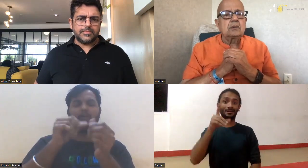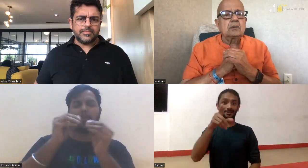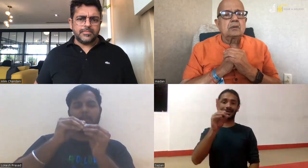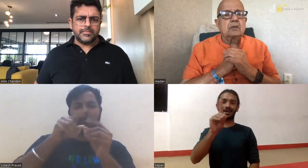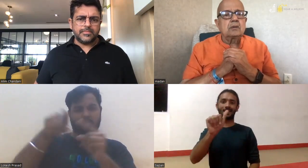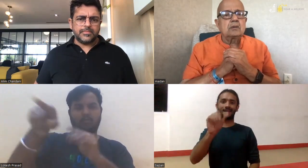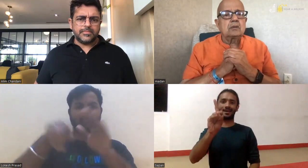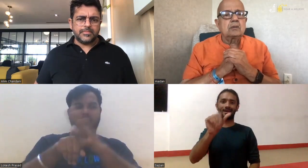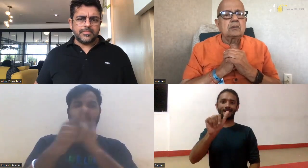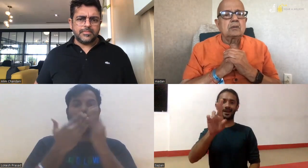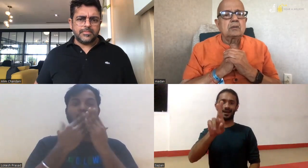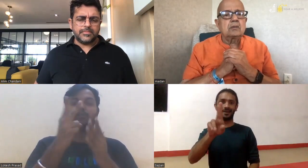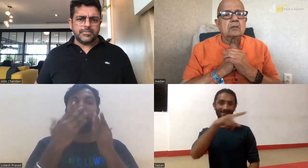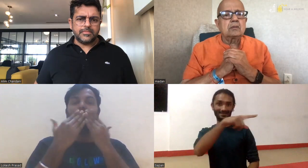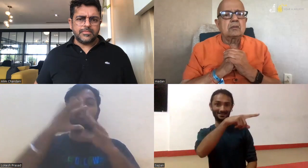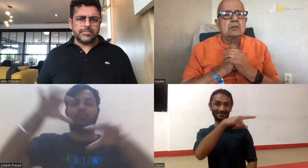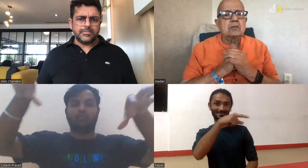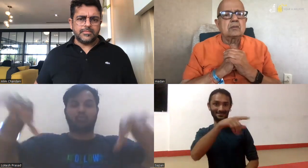like working in silos.